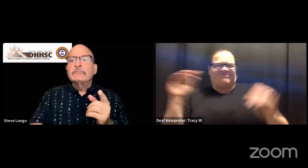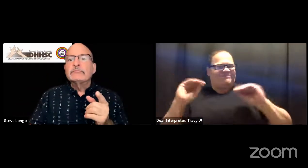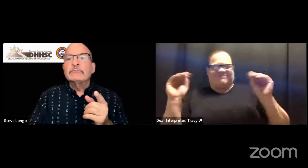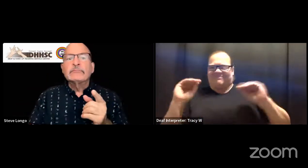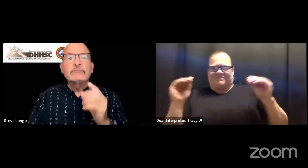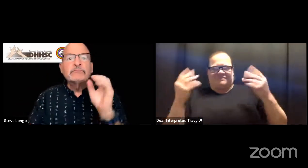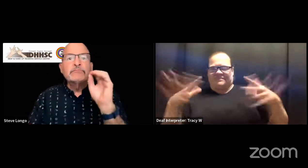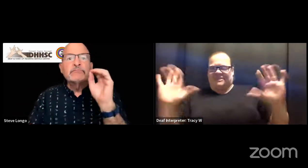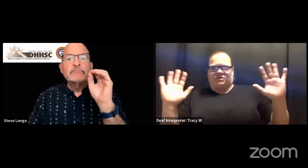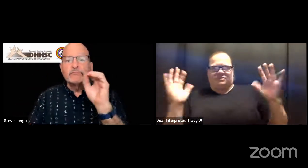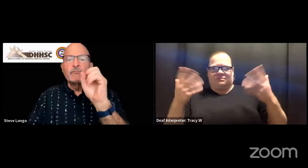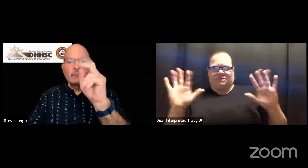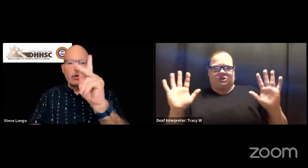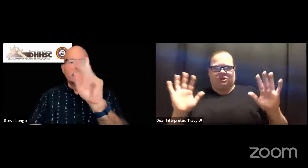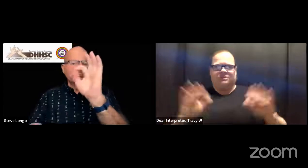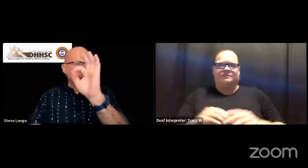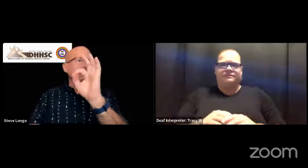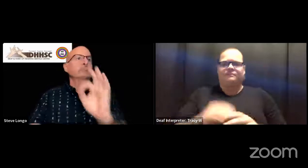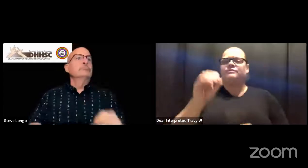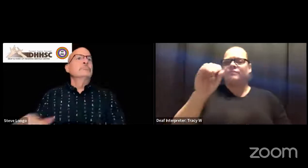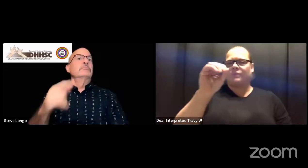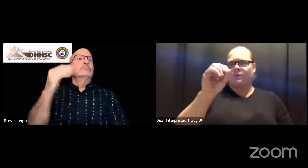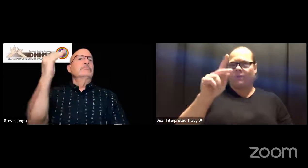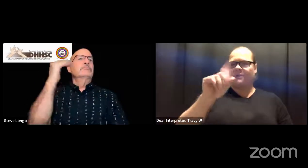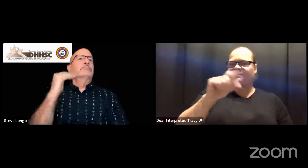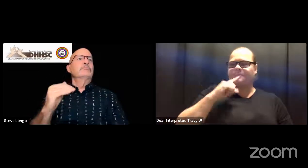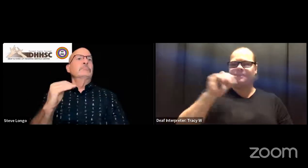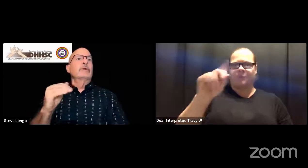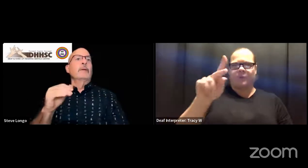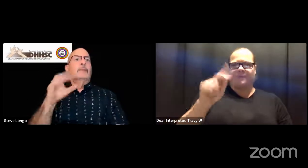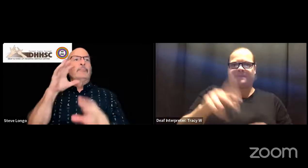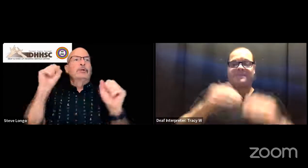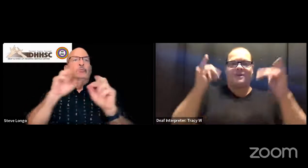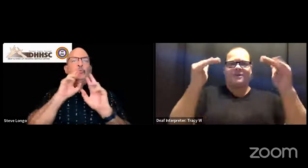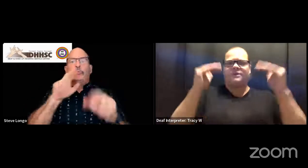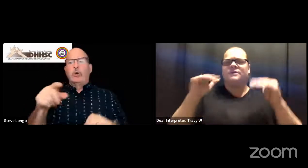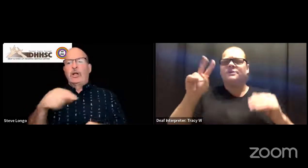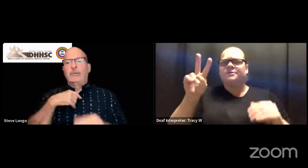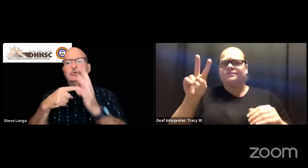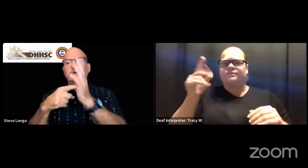That is listed as needed, and we do not need that tonight. So we will move through